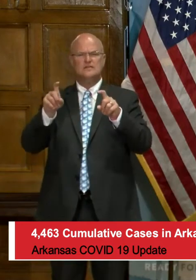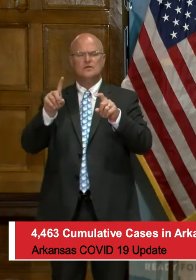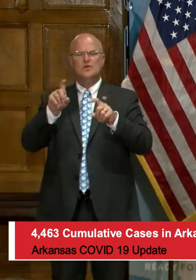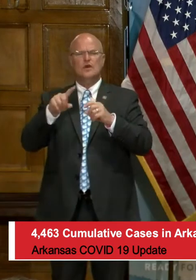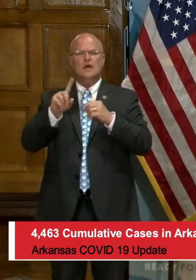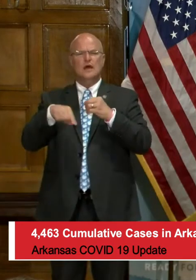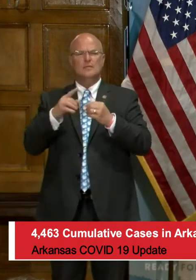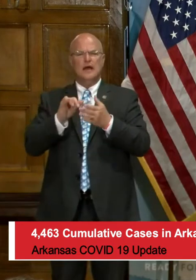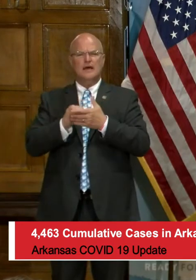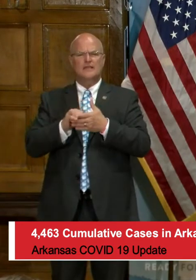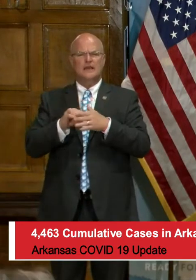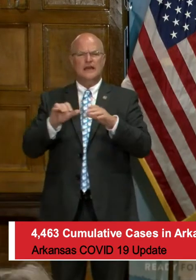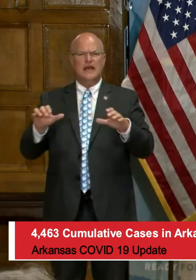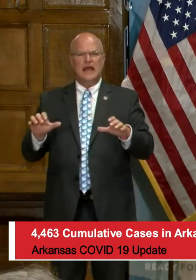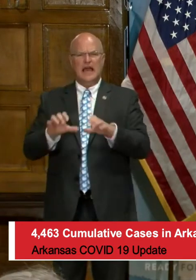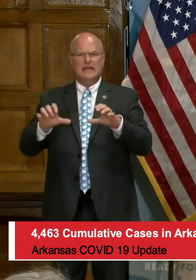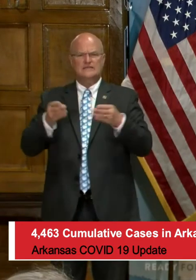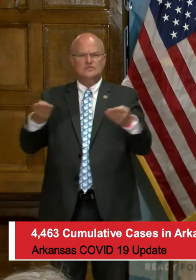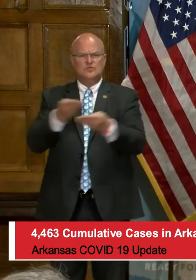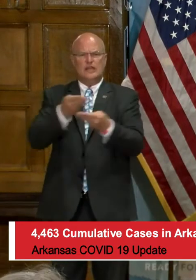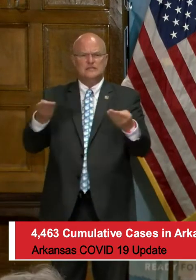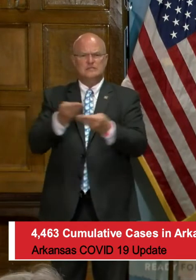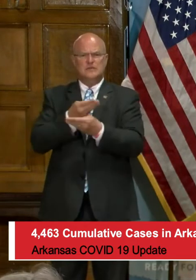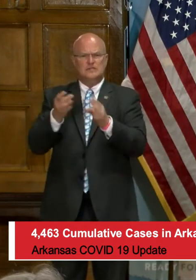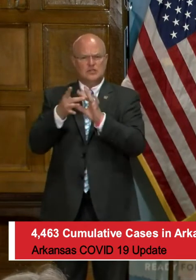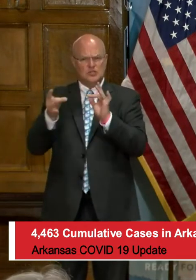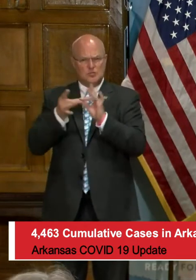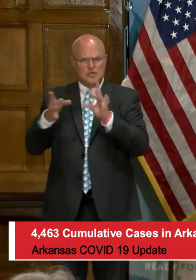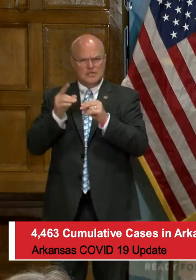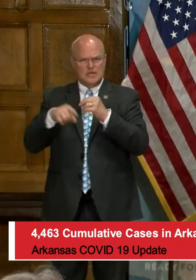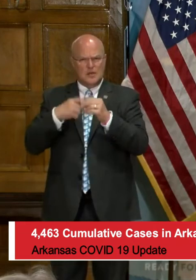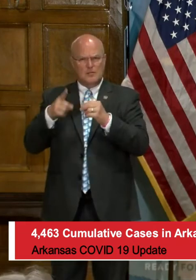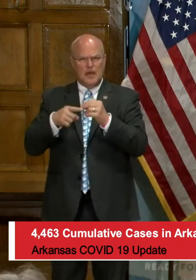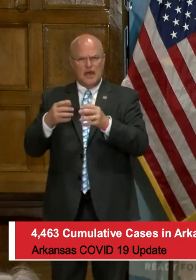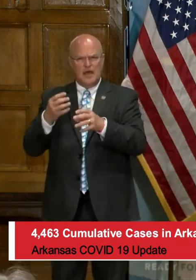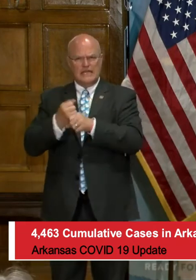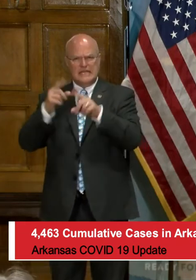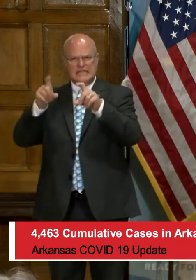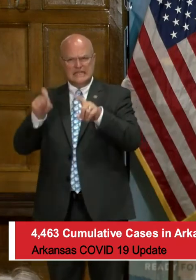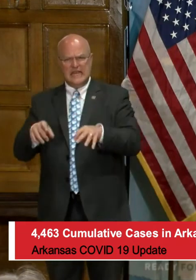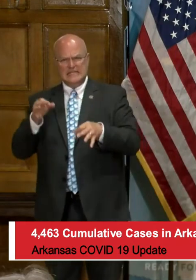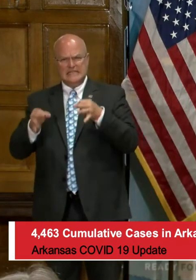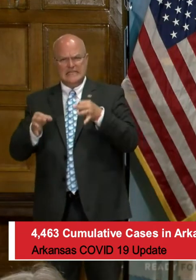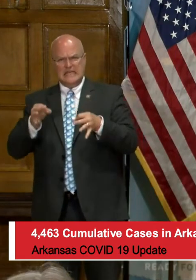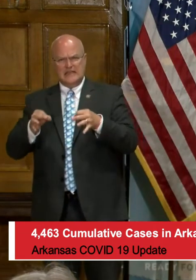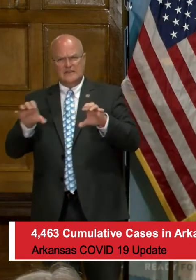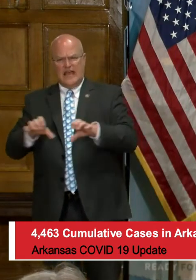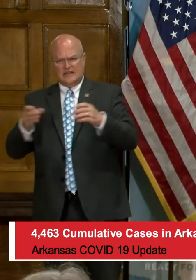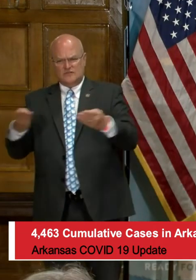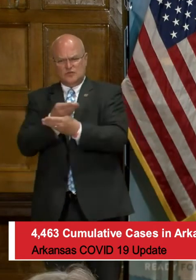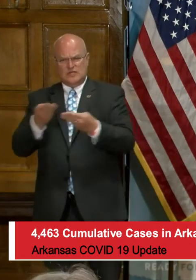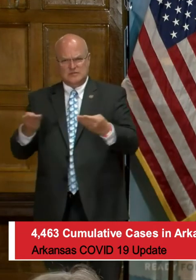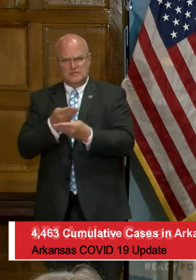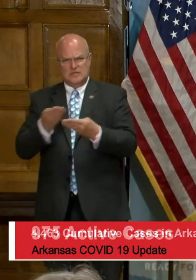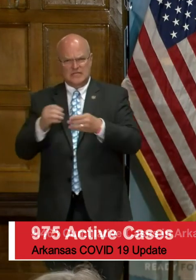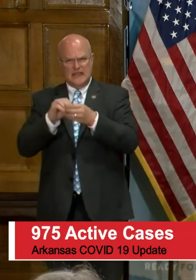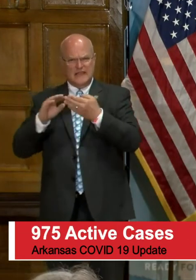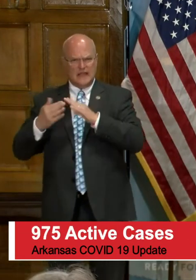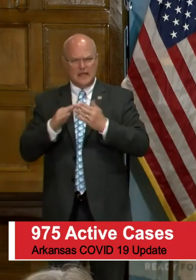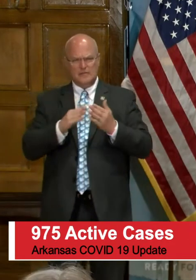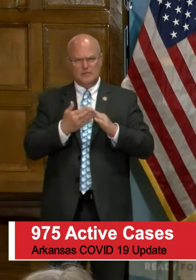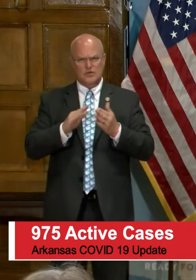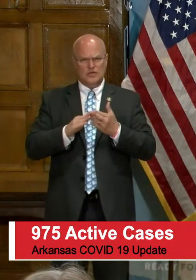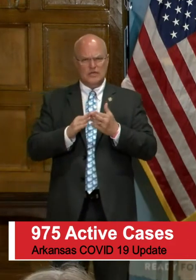and one is about the active transmission that you mentioned about you could get a test if there was active transmission in the